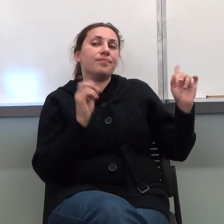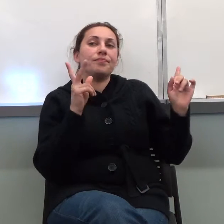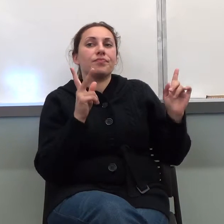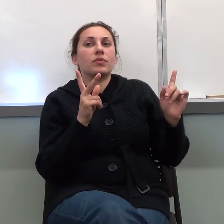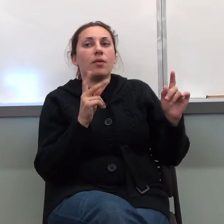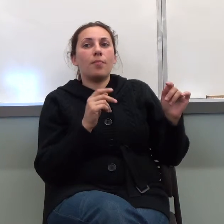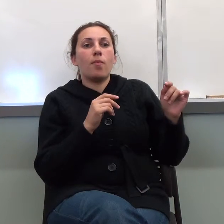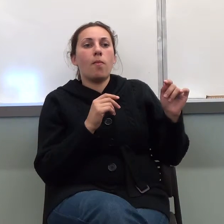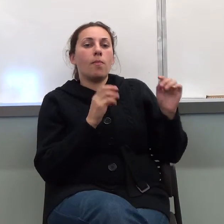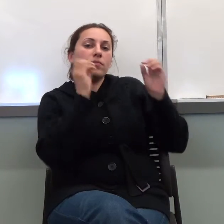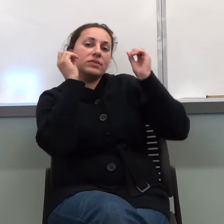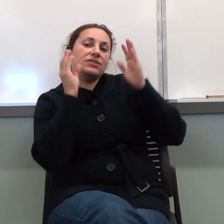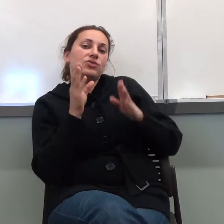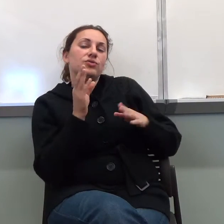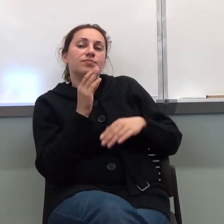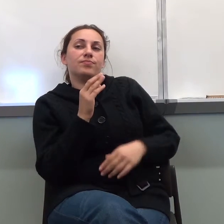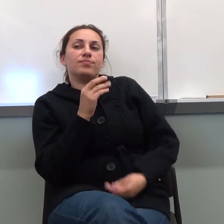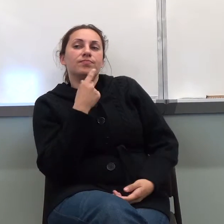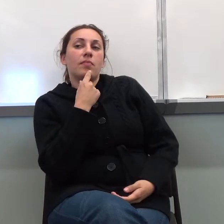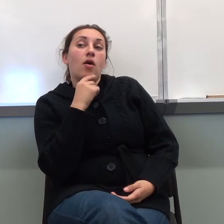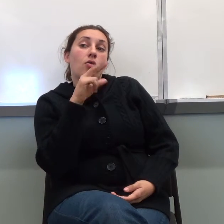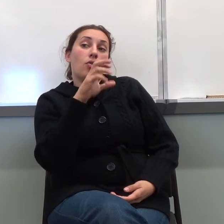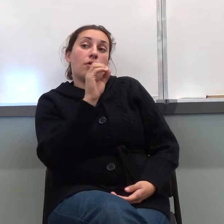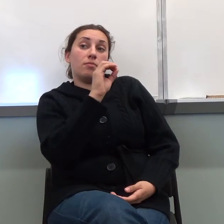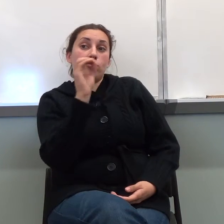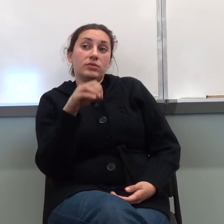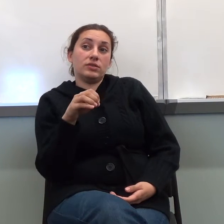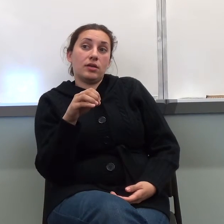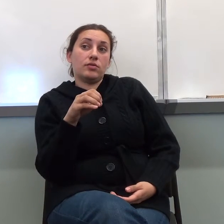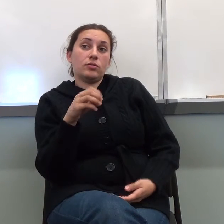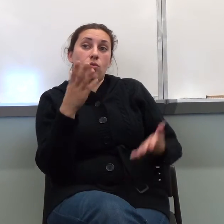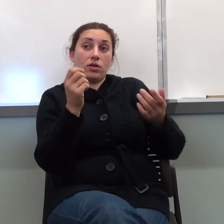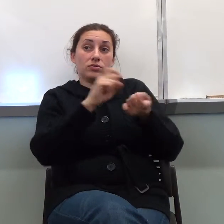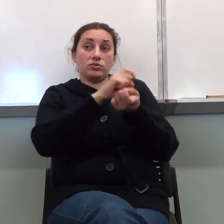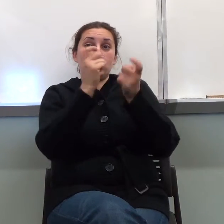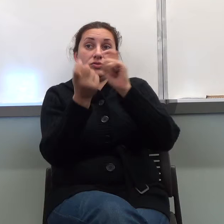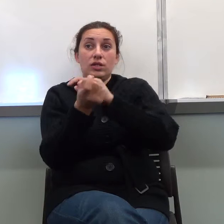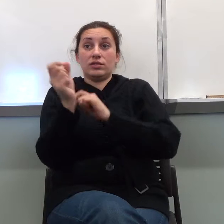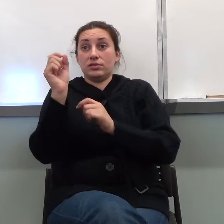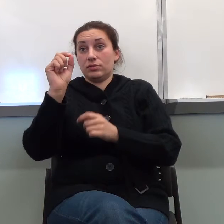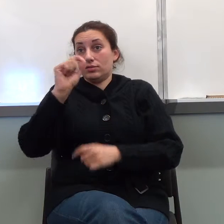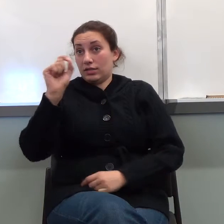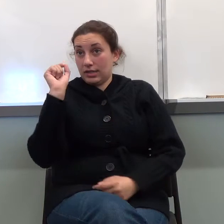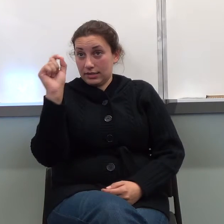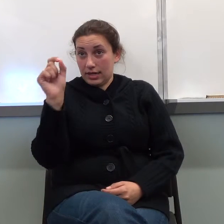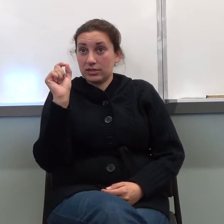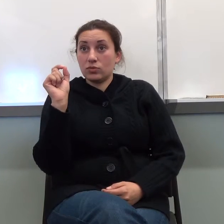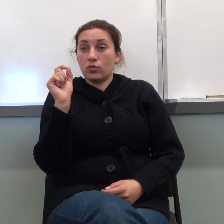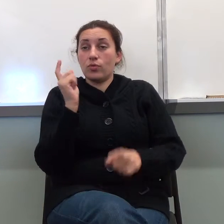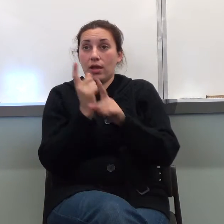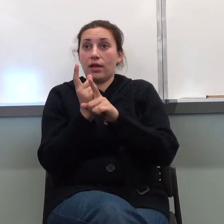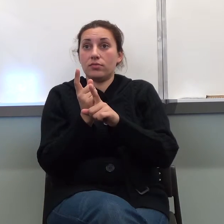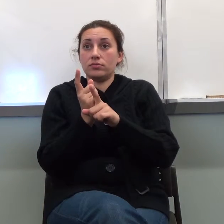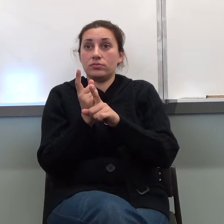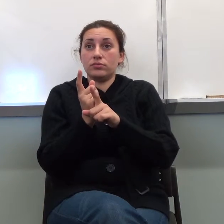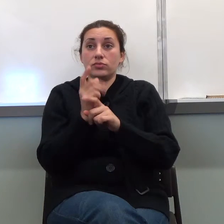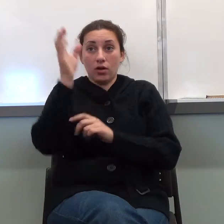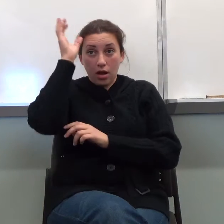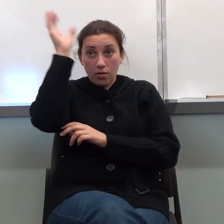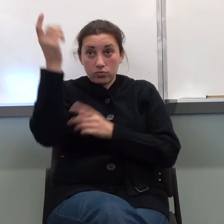okay. Okay, 30%. You want to basically get a decimal for 30%. So the concept is drop the decimal, the